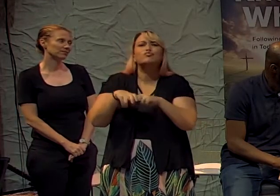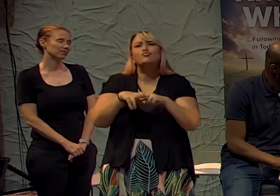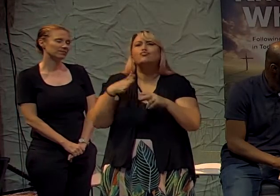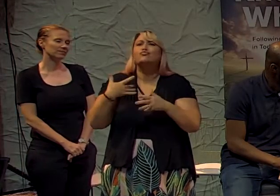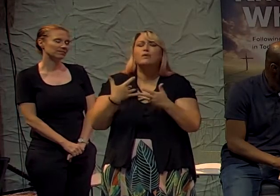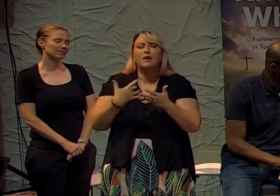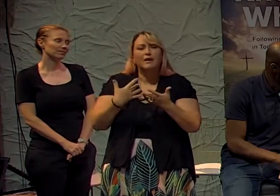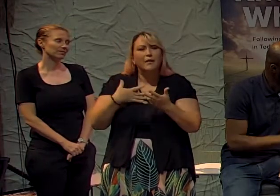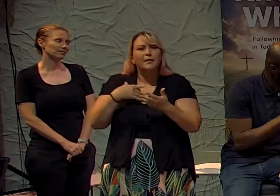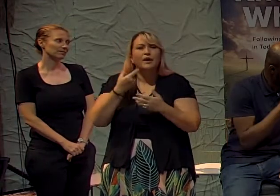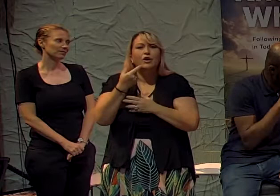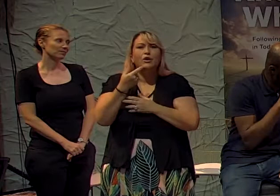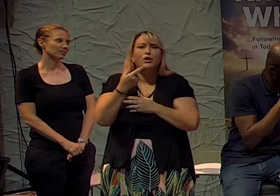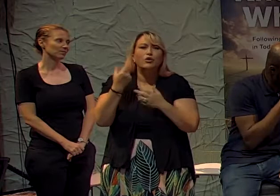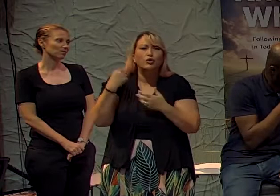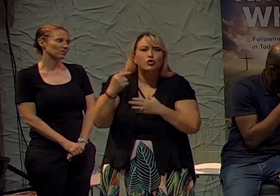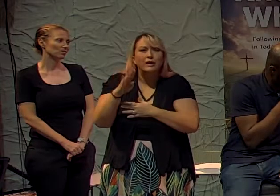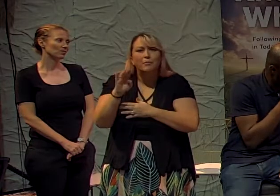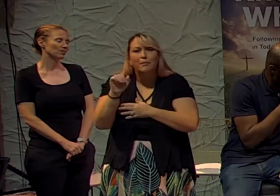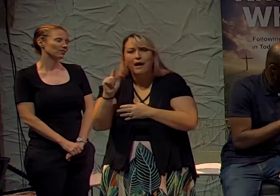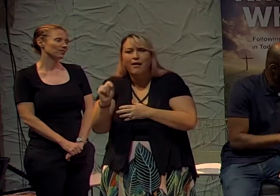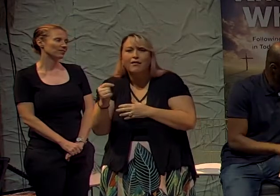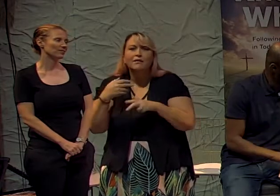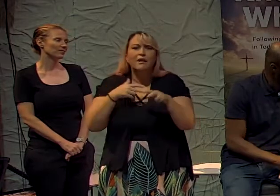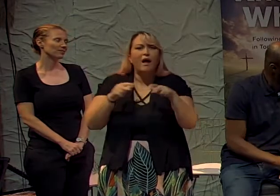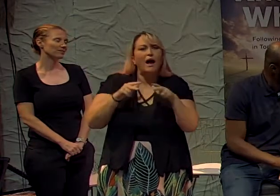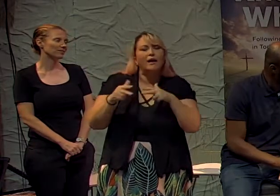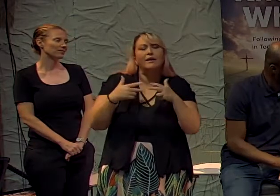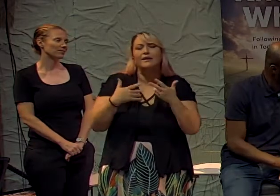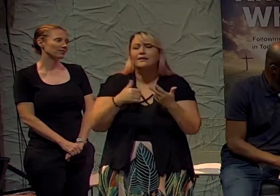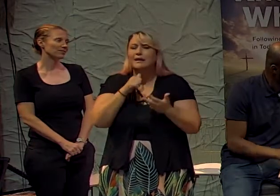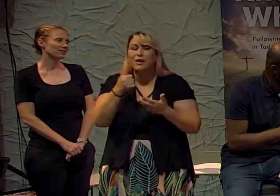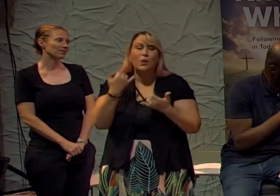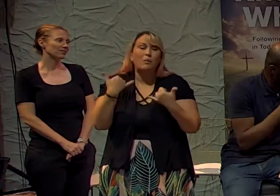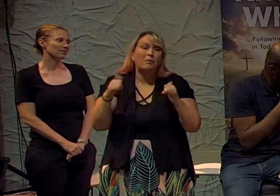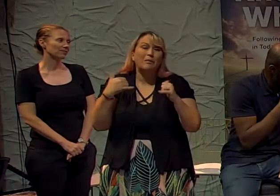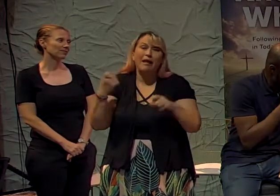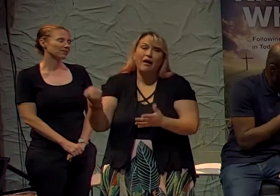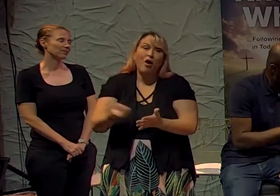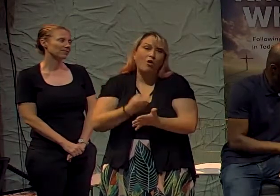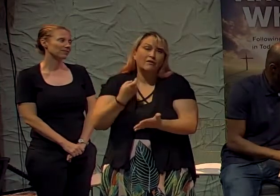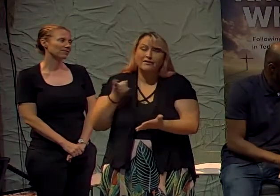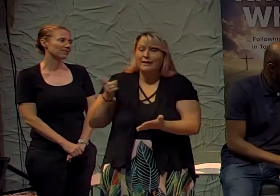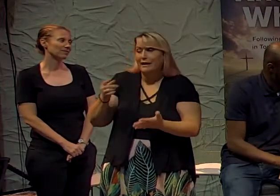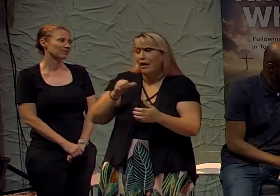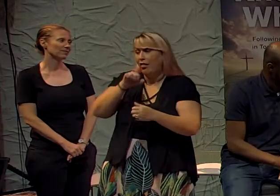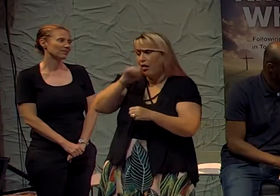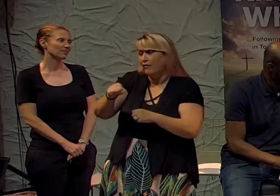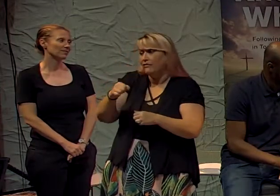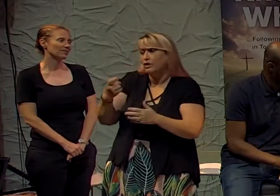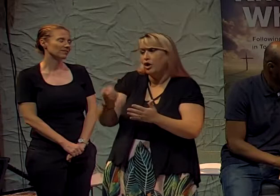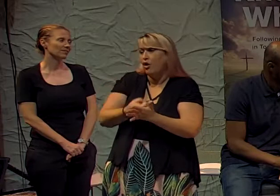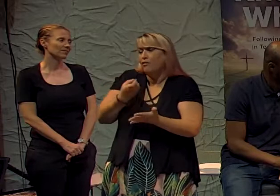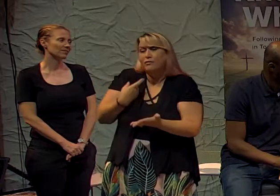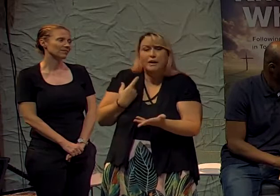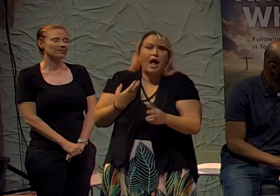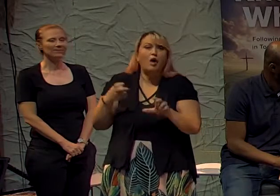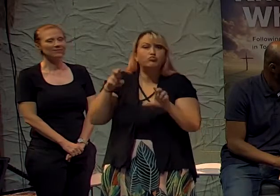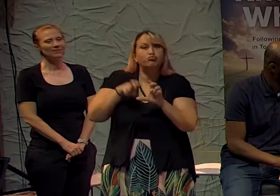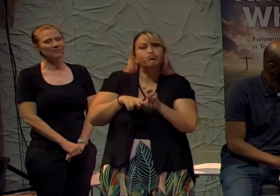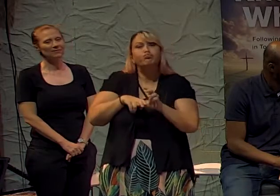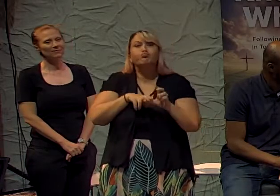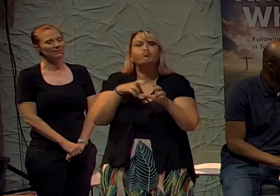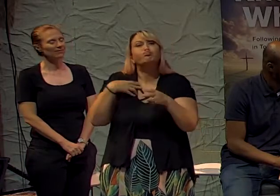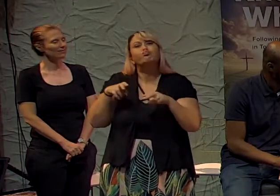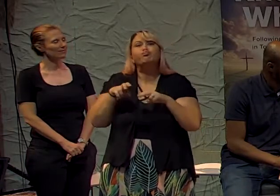belt. Go hike together. These are all things that we enjoy doing. I don't play golf. He loves golf, but I like to ride in the golf cart with him. Watch